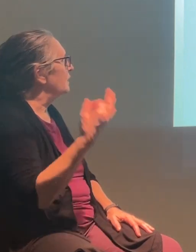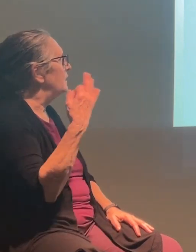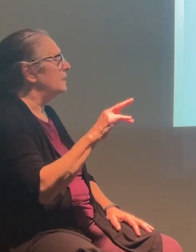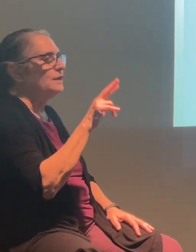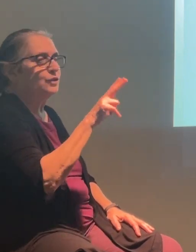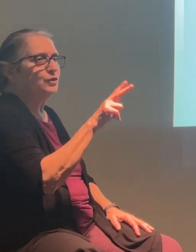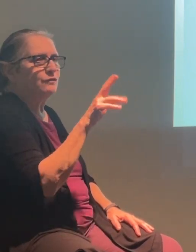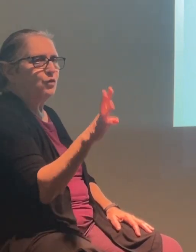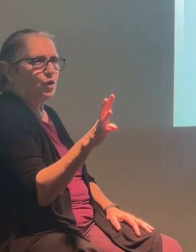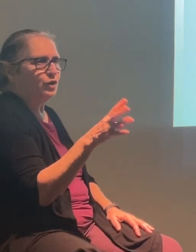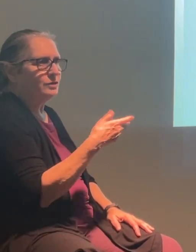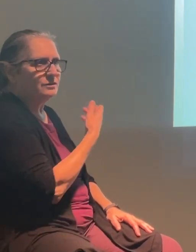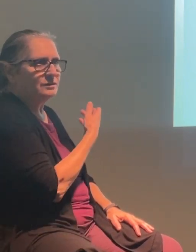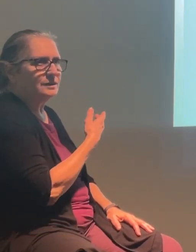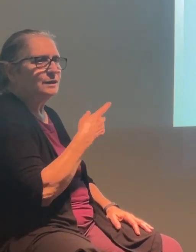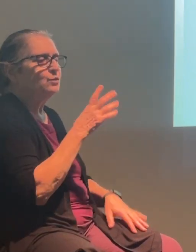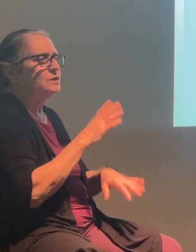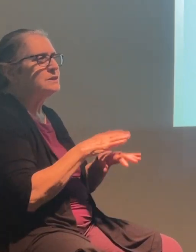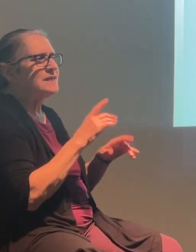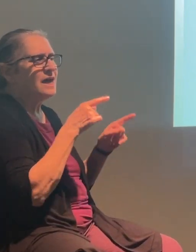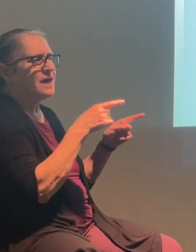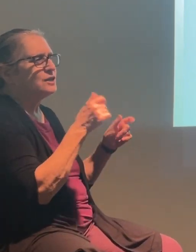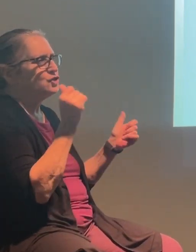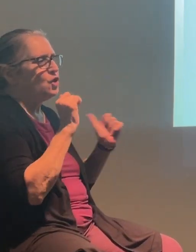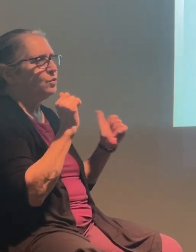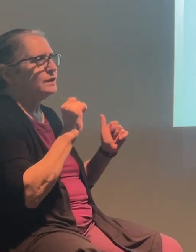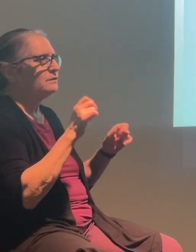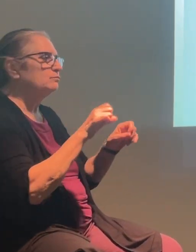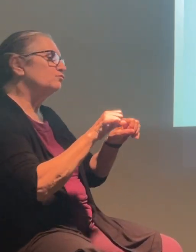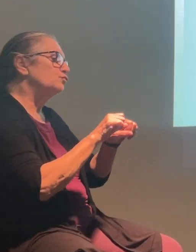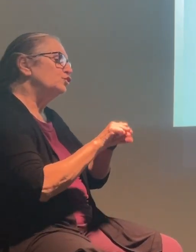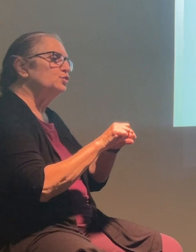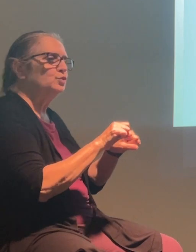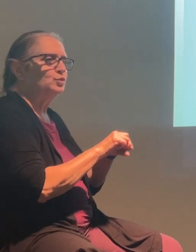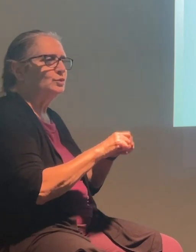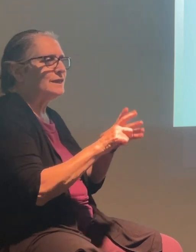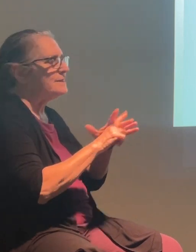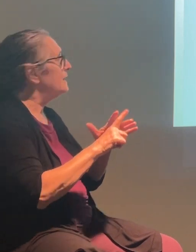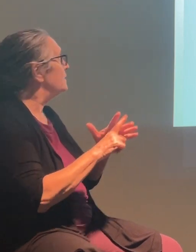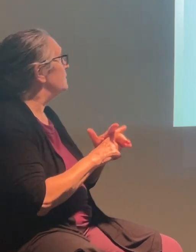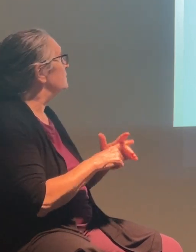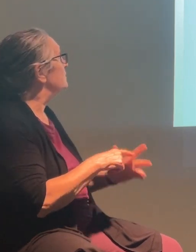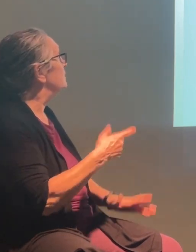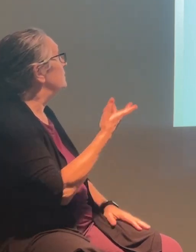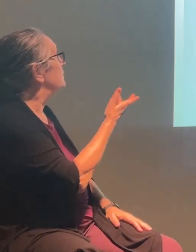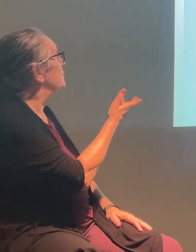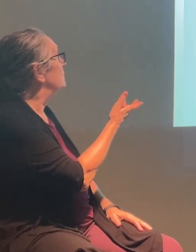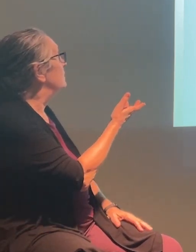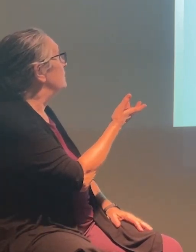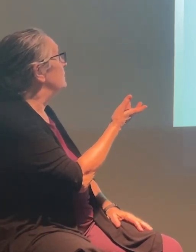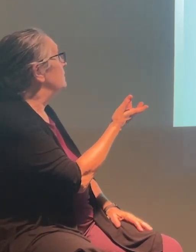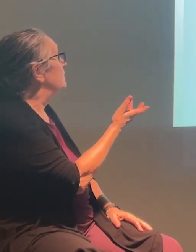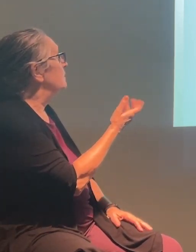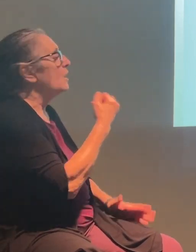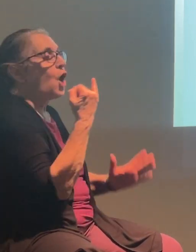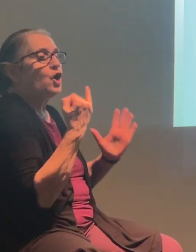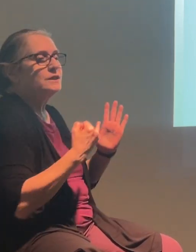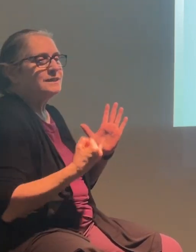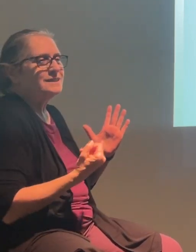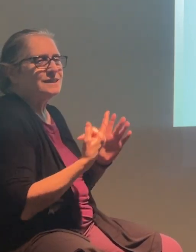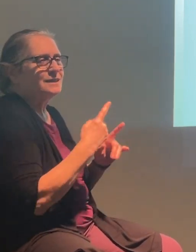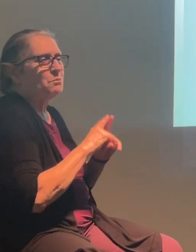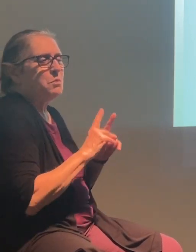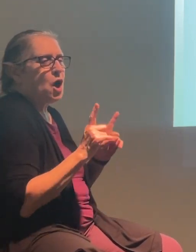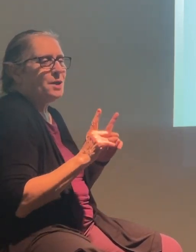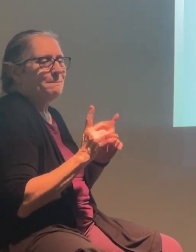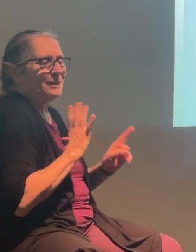1934, he was showing shoes, sandals, artistic, but always very polite, very beautiful. So we're